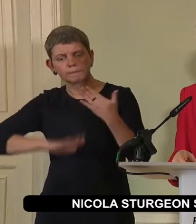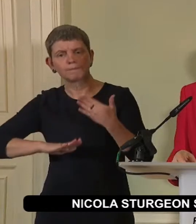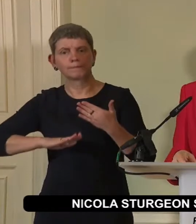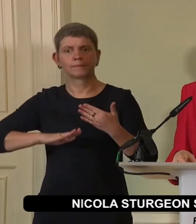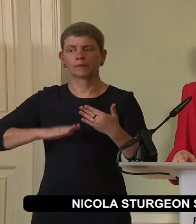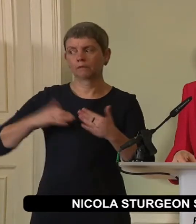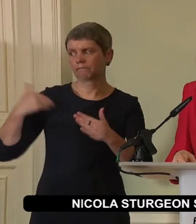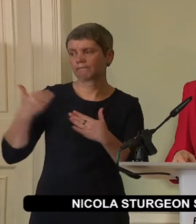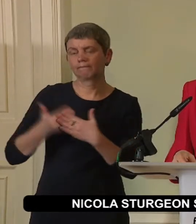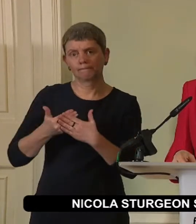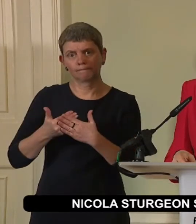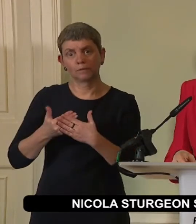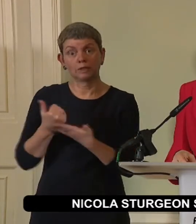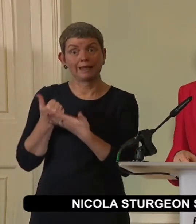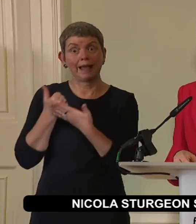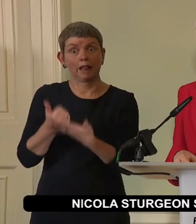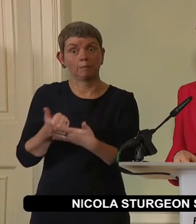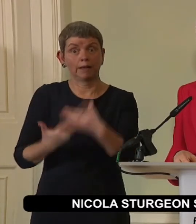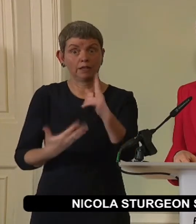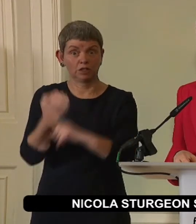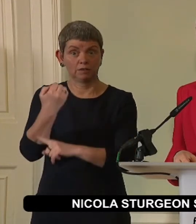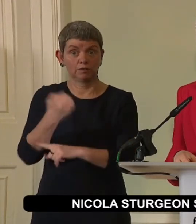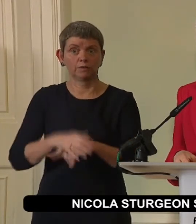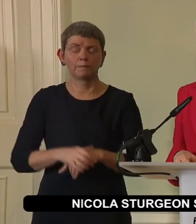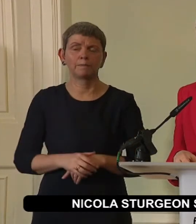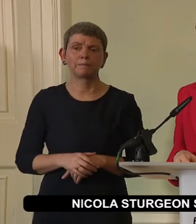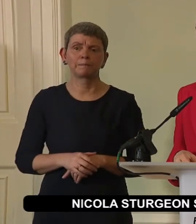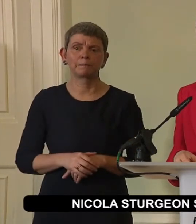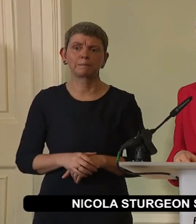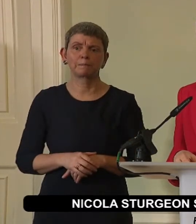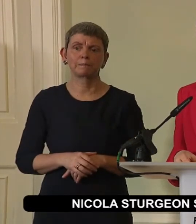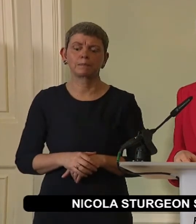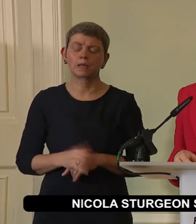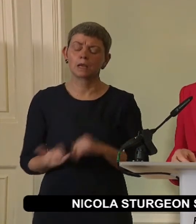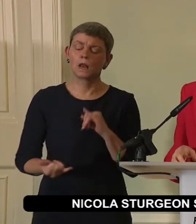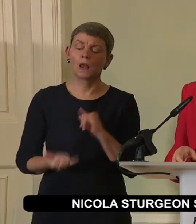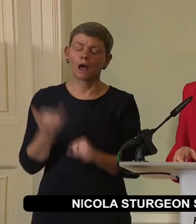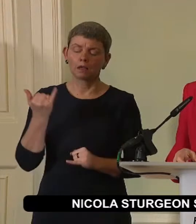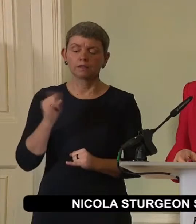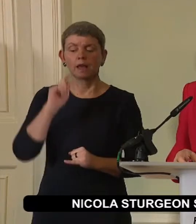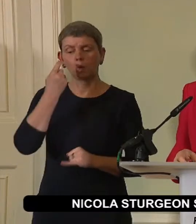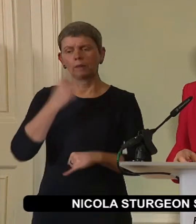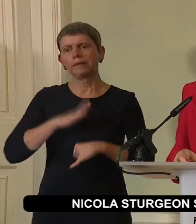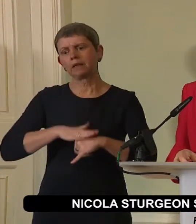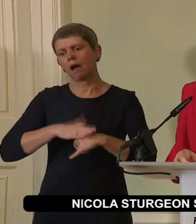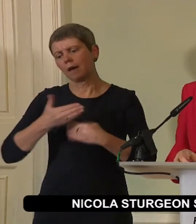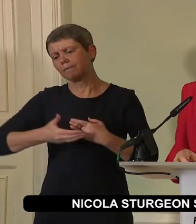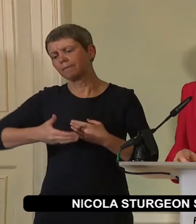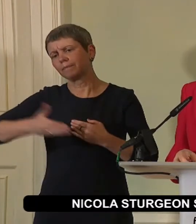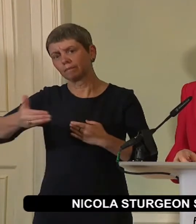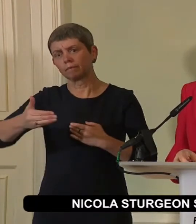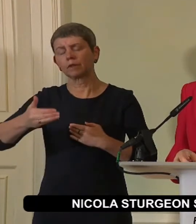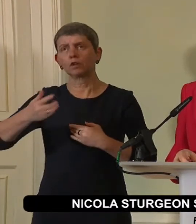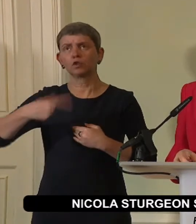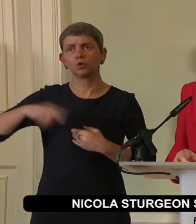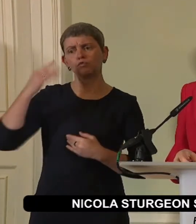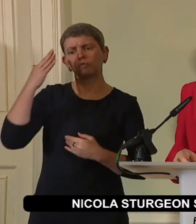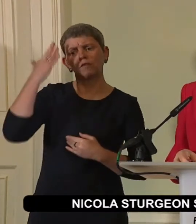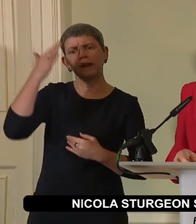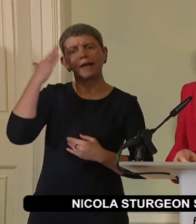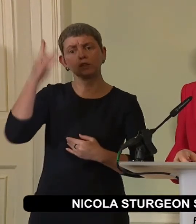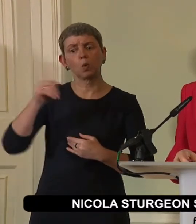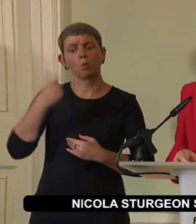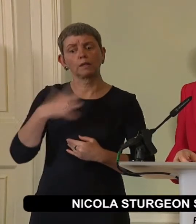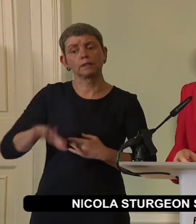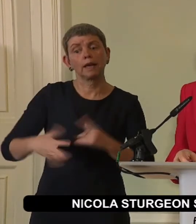get us there. Lastly, there will be time in the days to come for me and others to reflect on what has been achieved